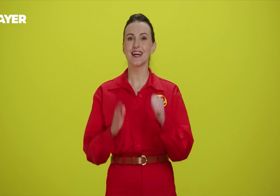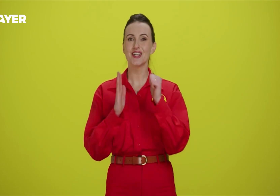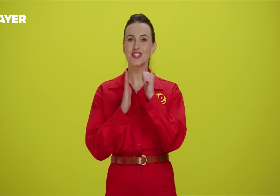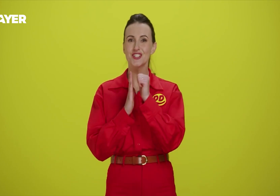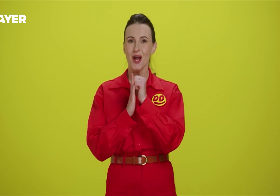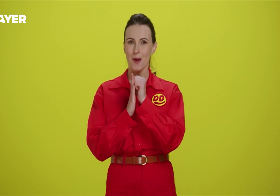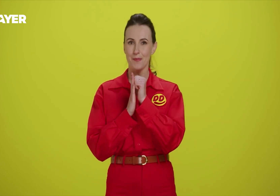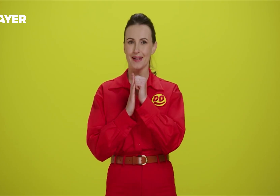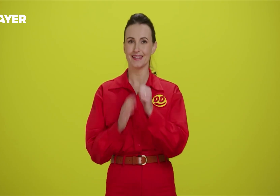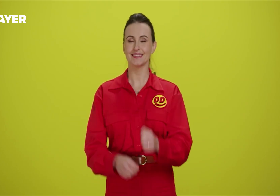Shop.